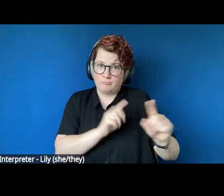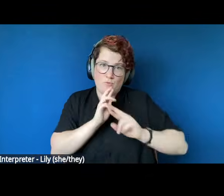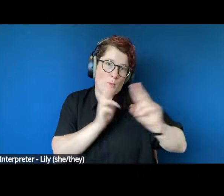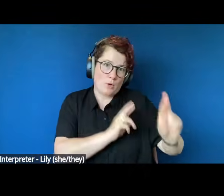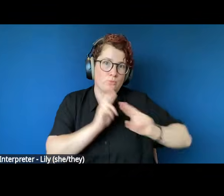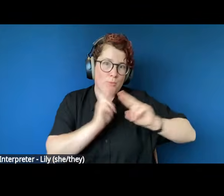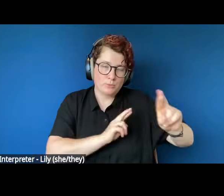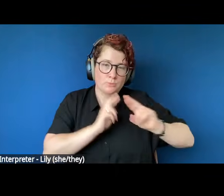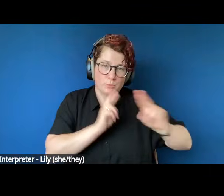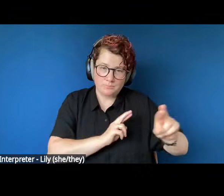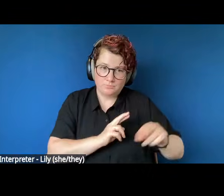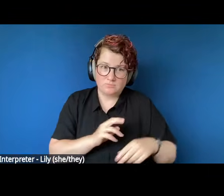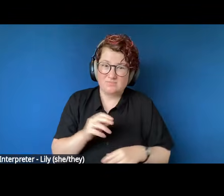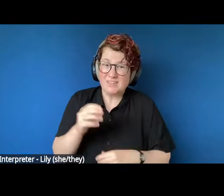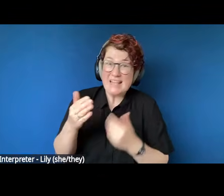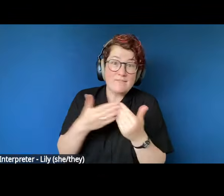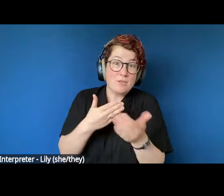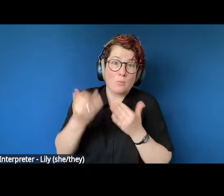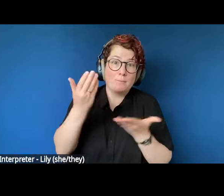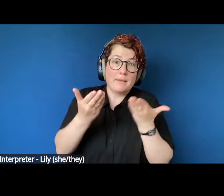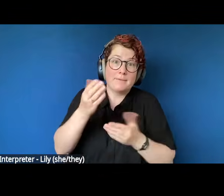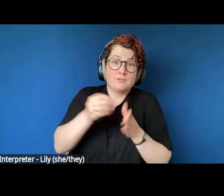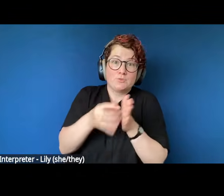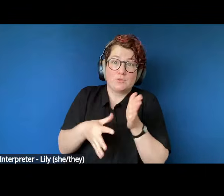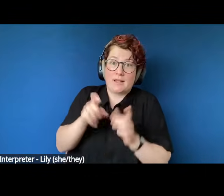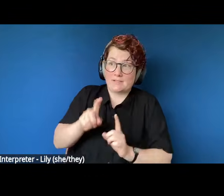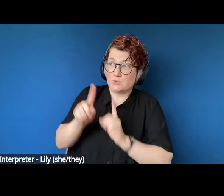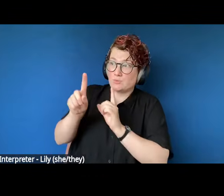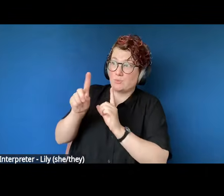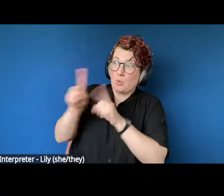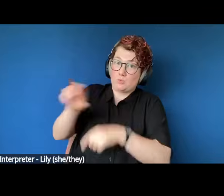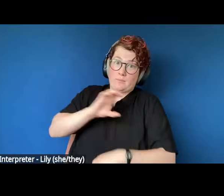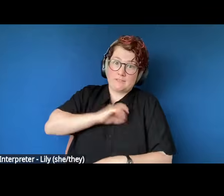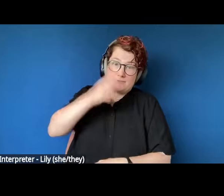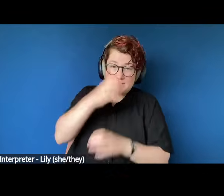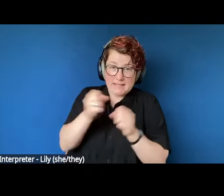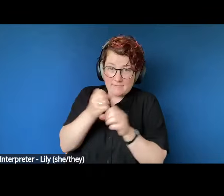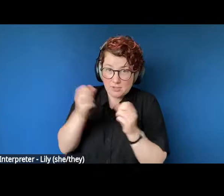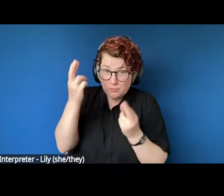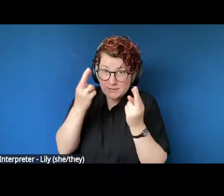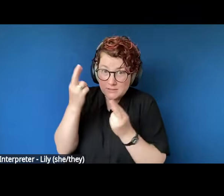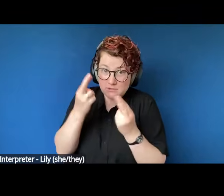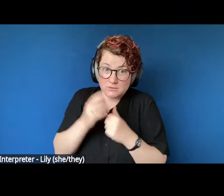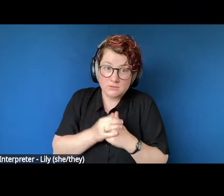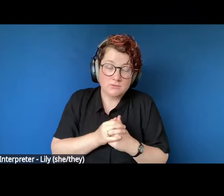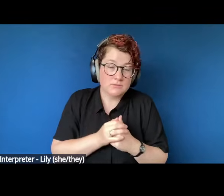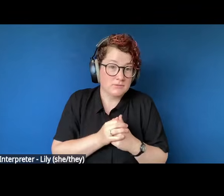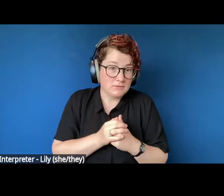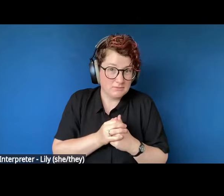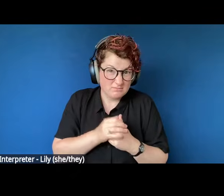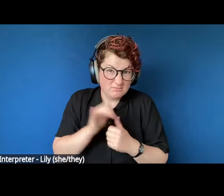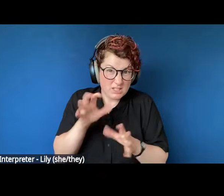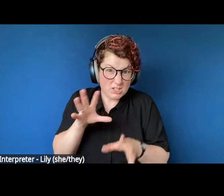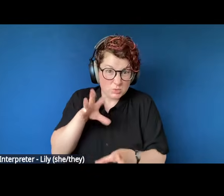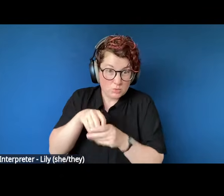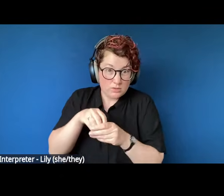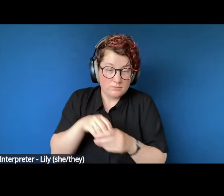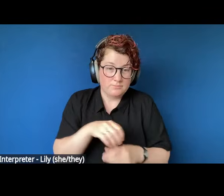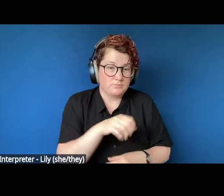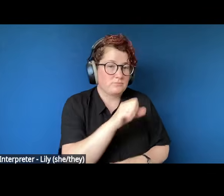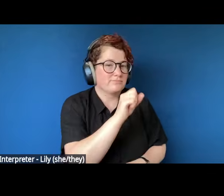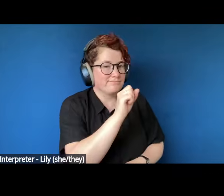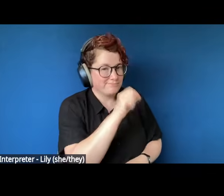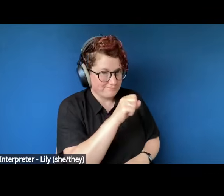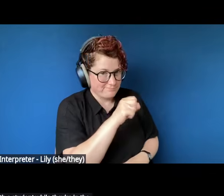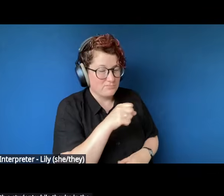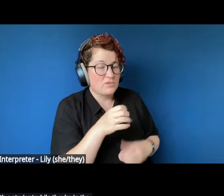reasons, that has to be reported. That's right. So every time there's an interaction with a student while they're in the care of the